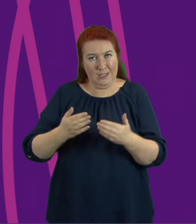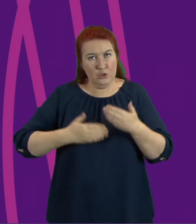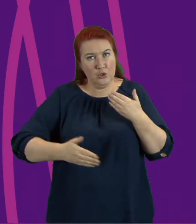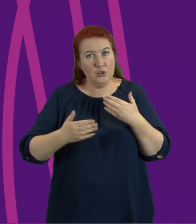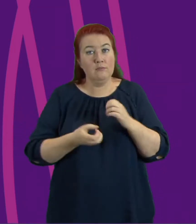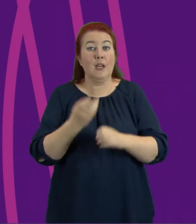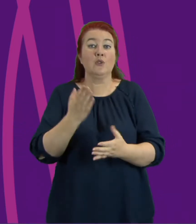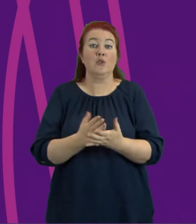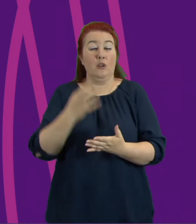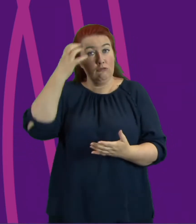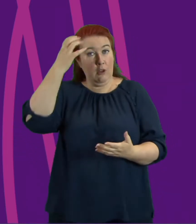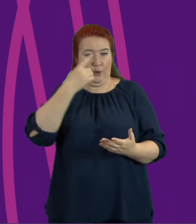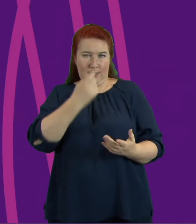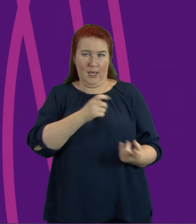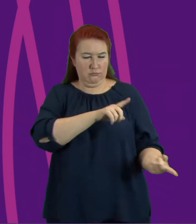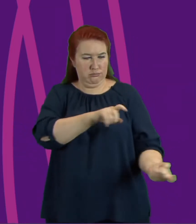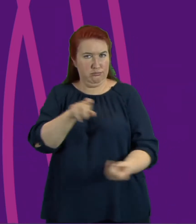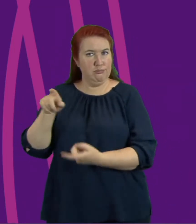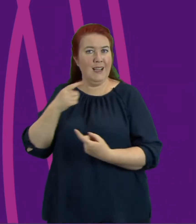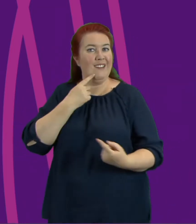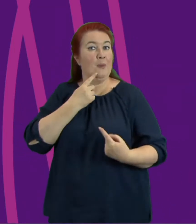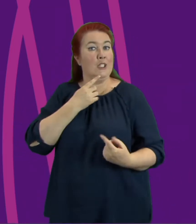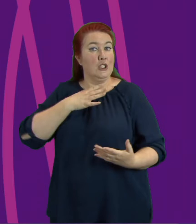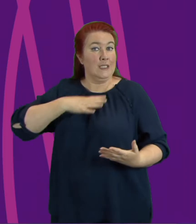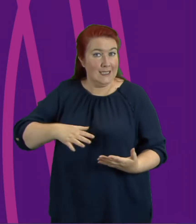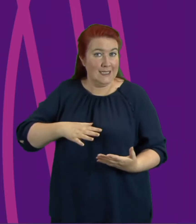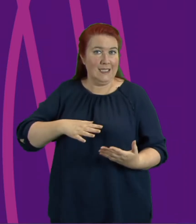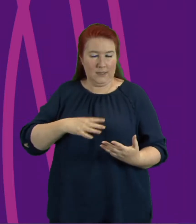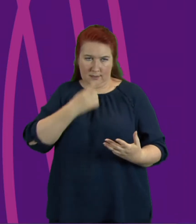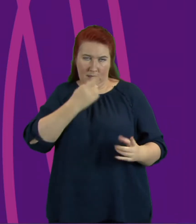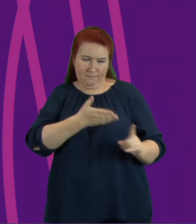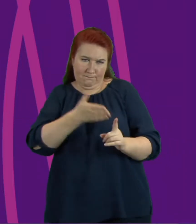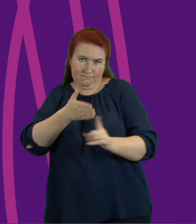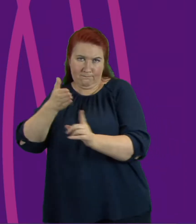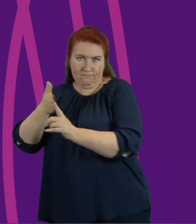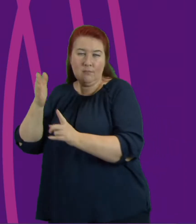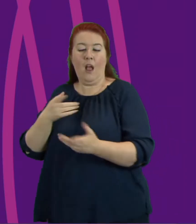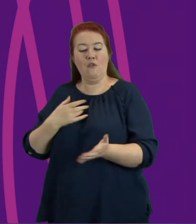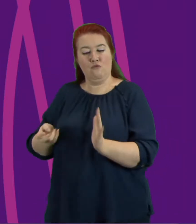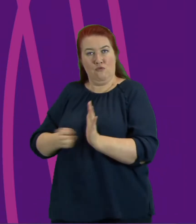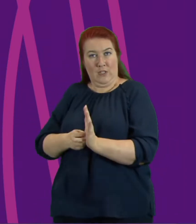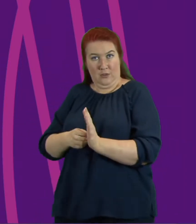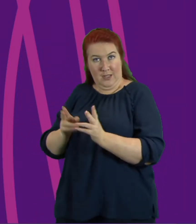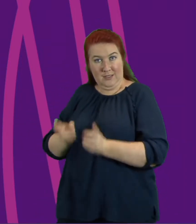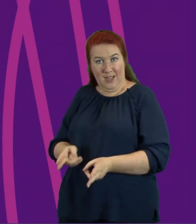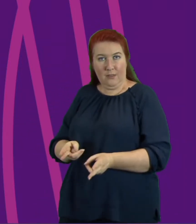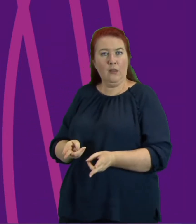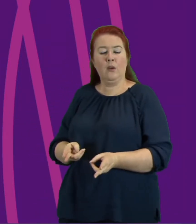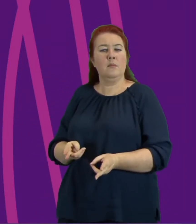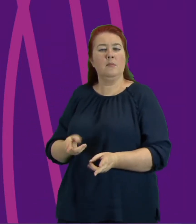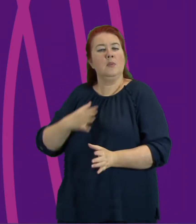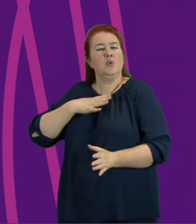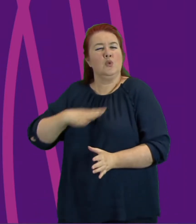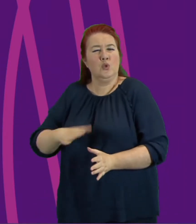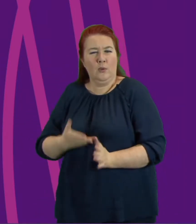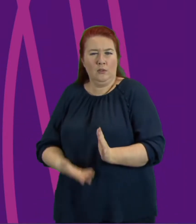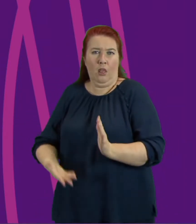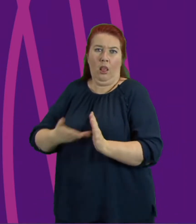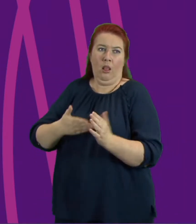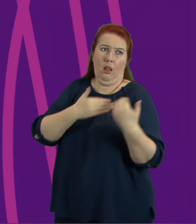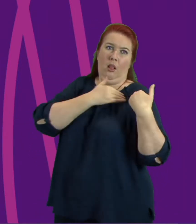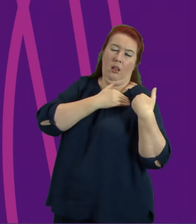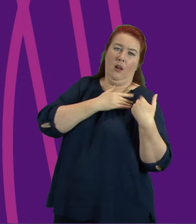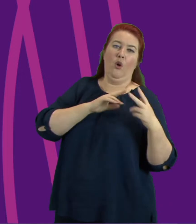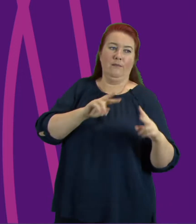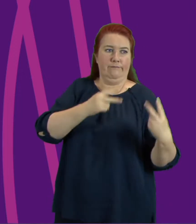obtain the information which it requires in order to identify and register those deaths without imposing any burden of retrospective